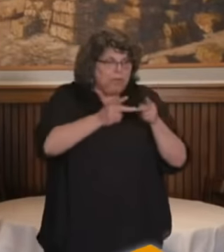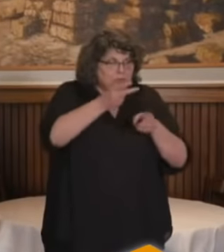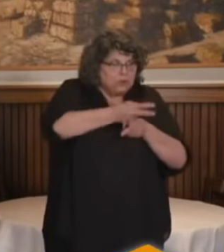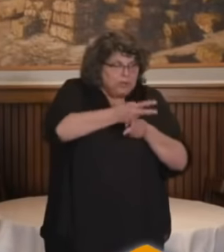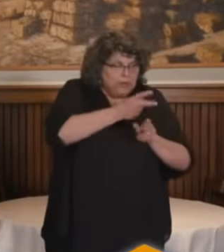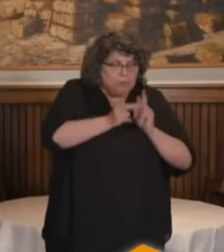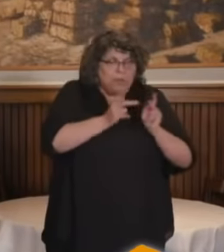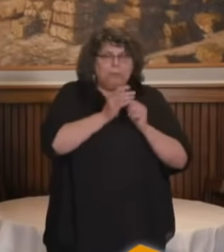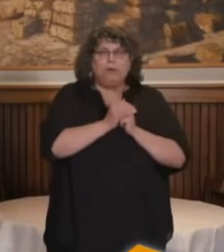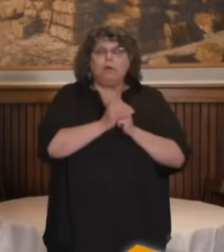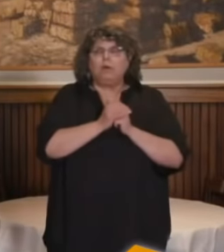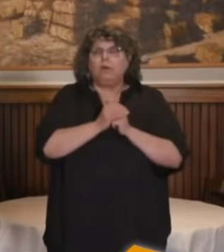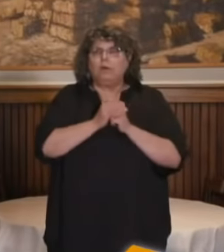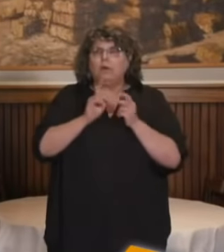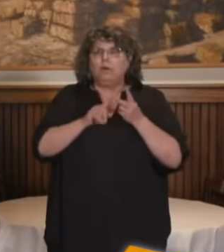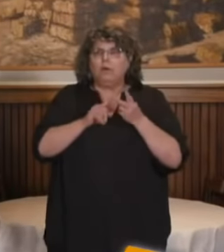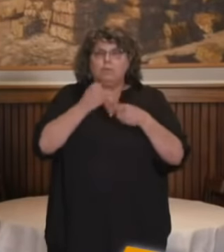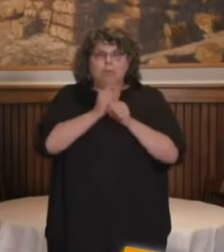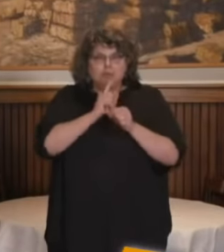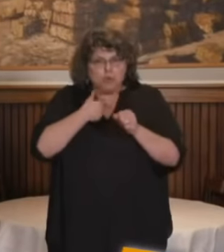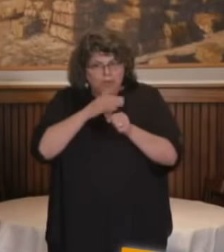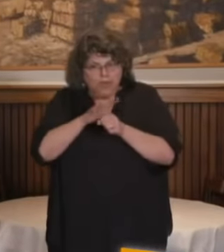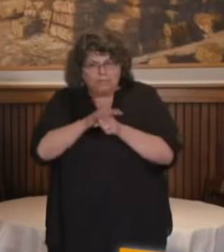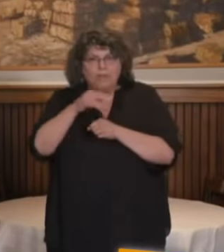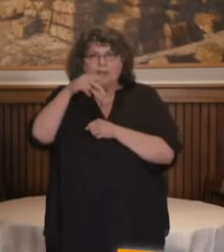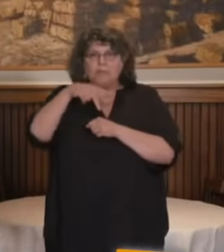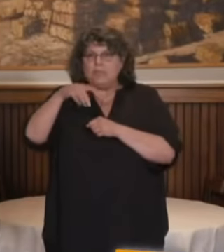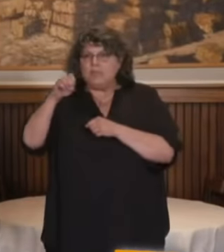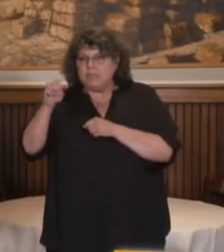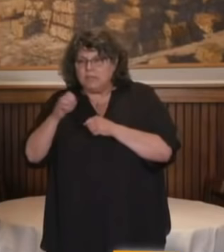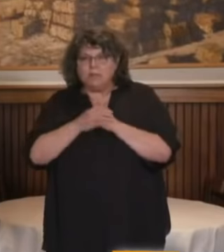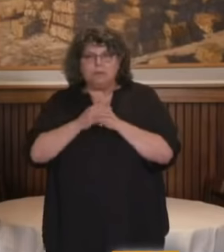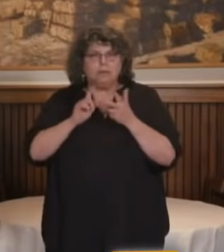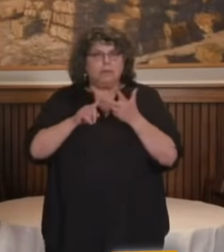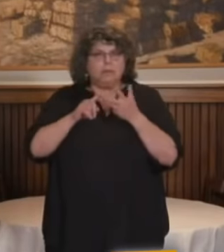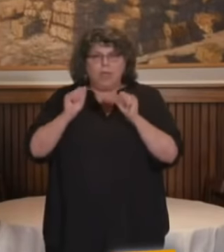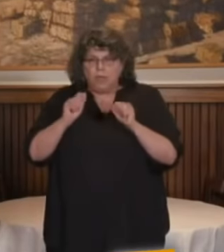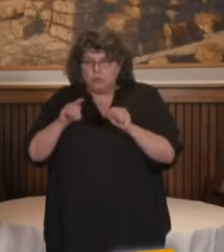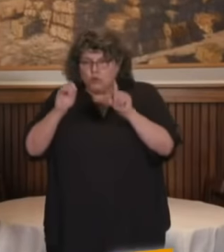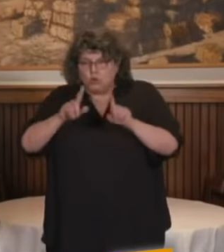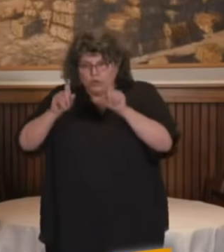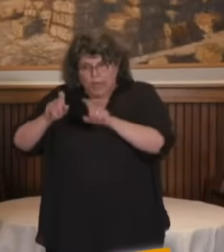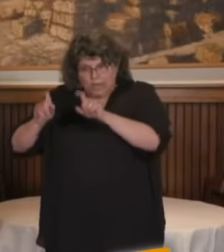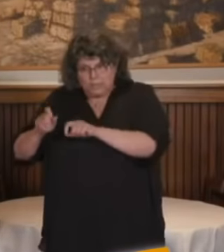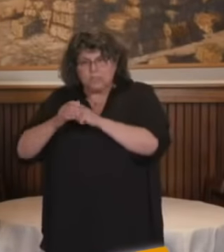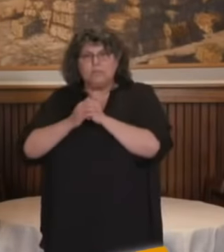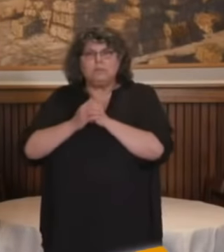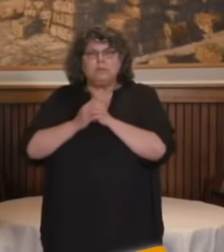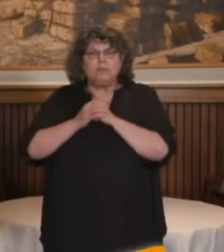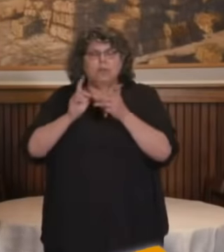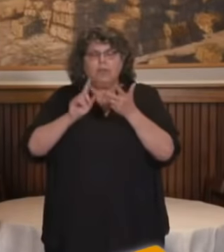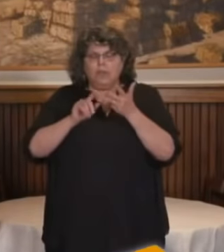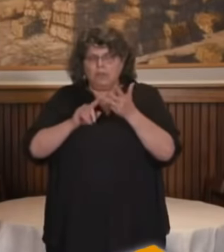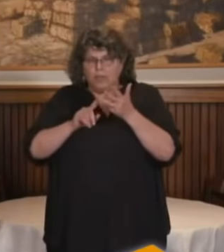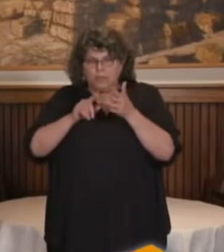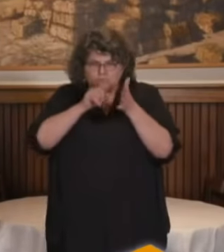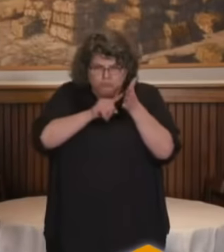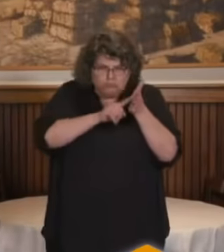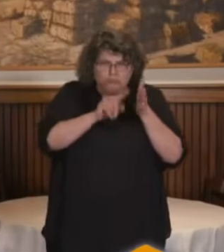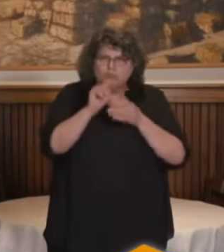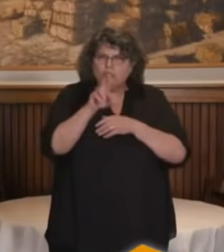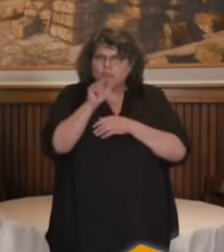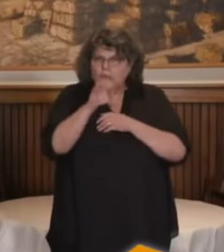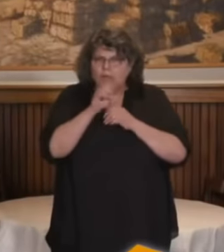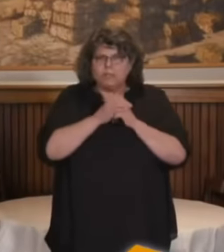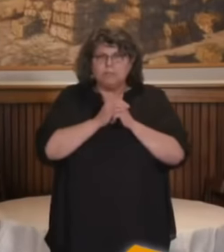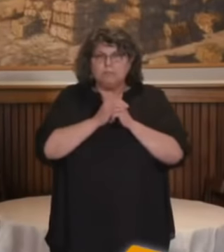the capacity to procure enough PPE, capacity to test and then begin the process of tracing and tracking. Well,